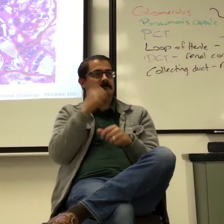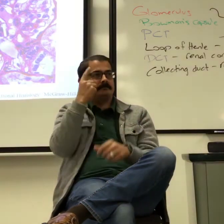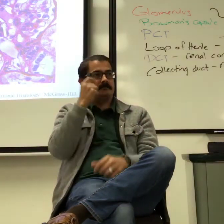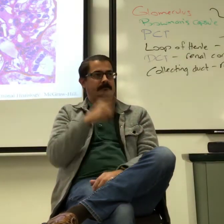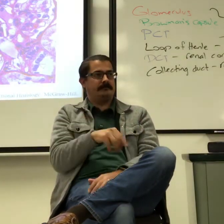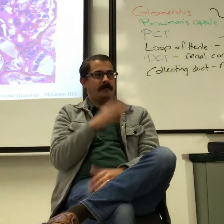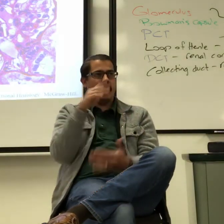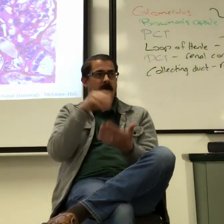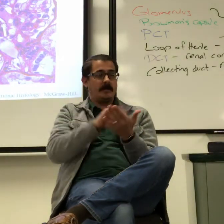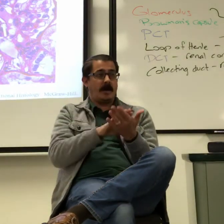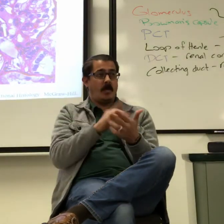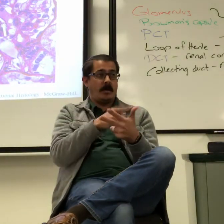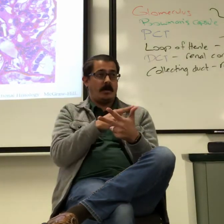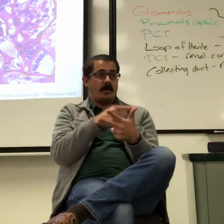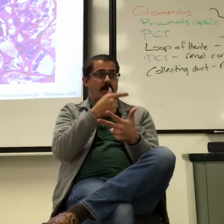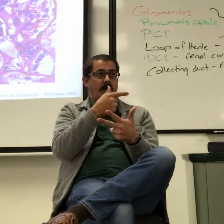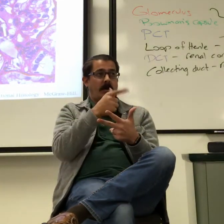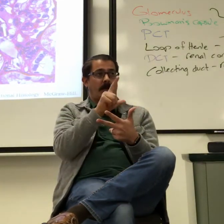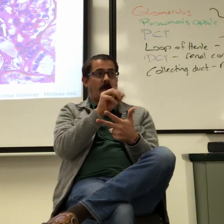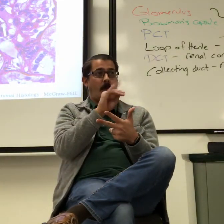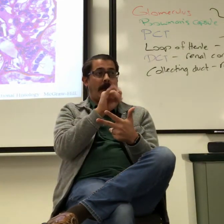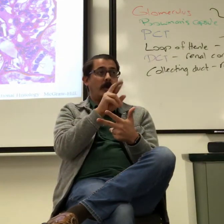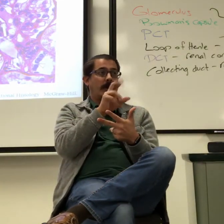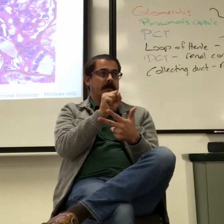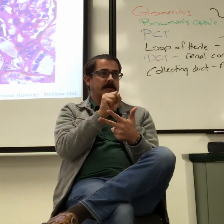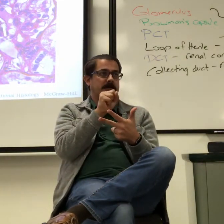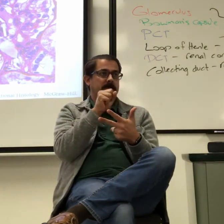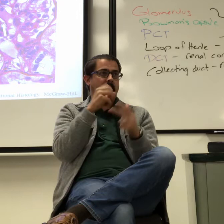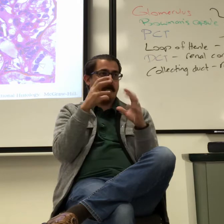already listed one, glomerulus.